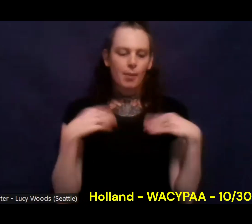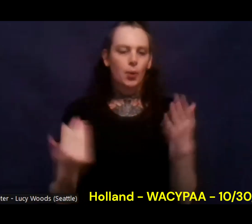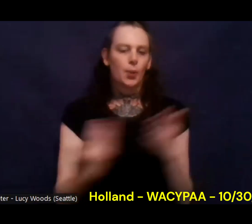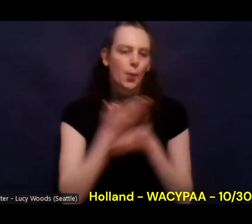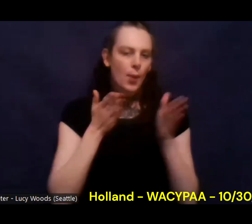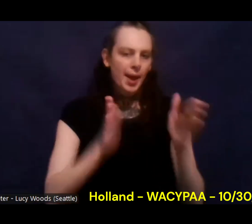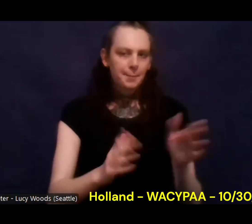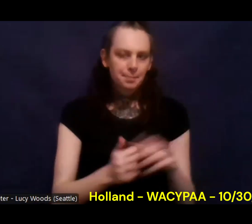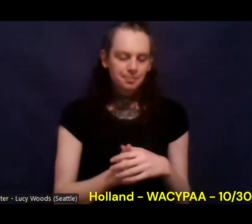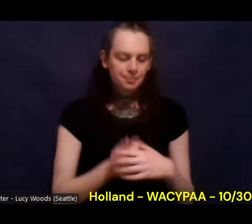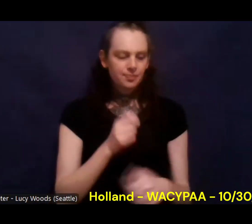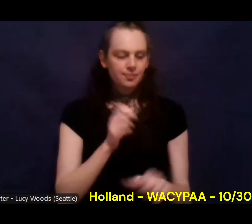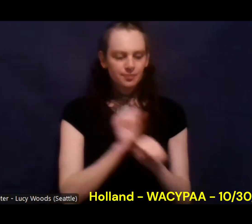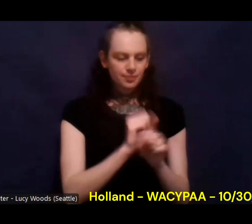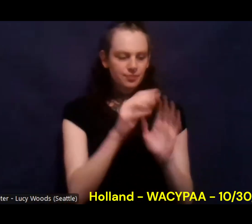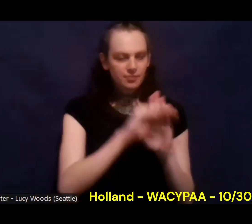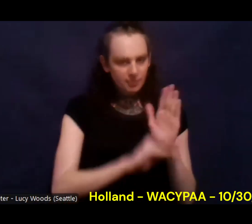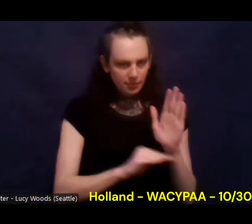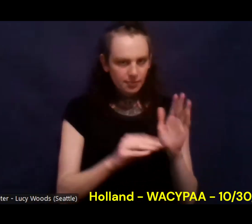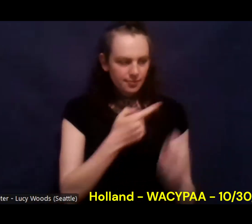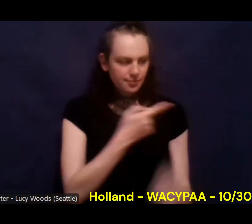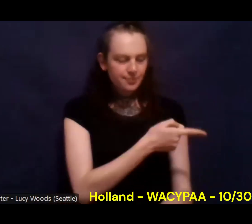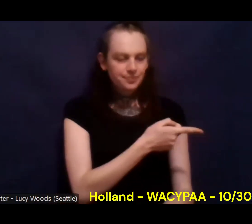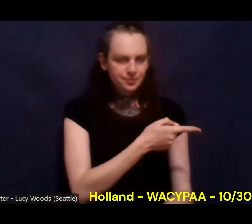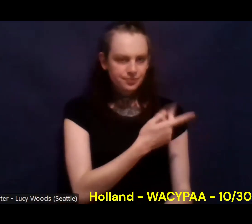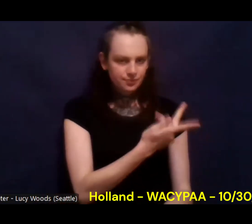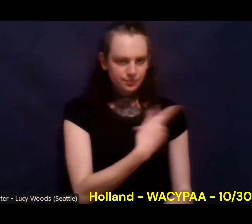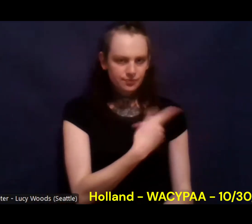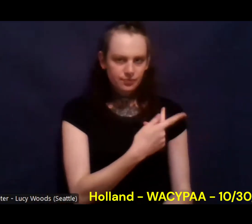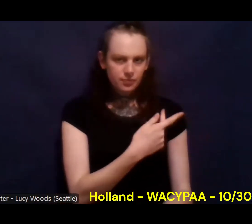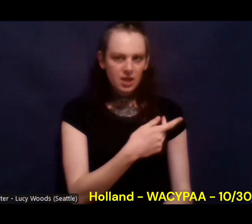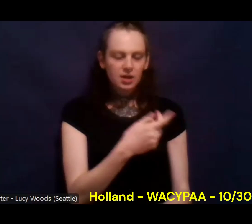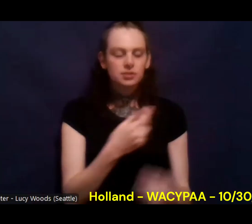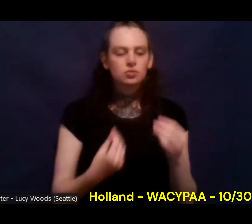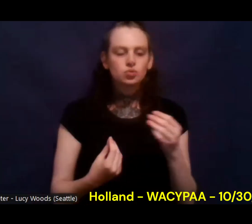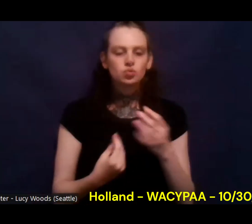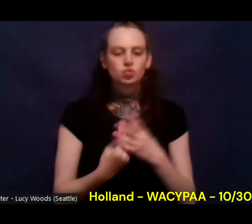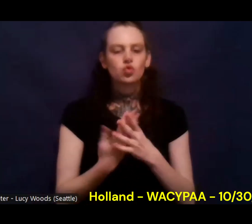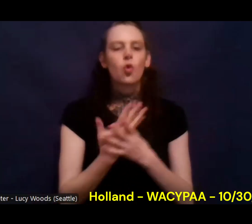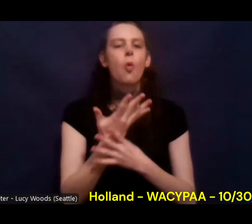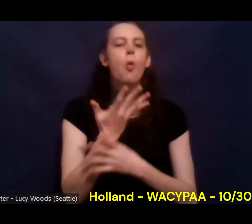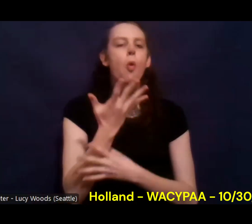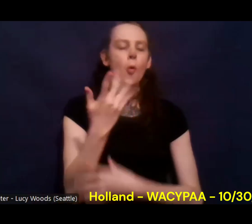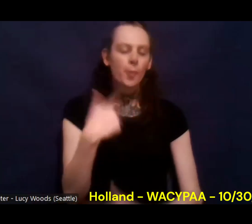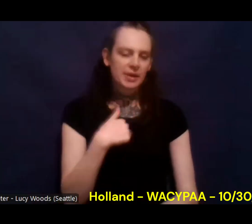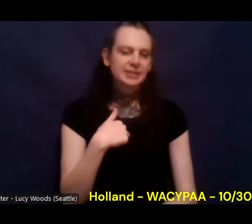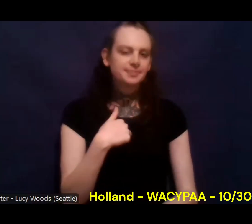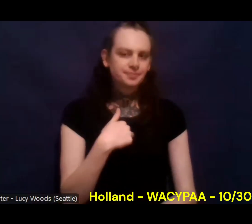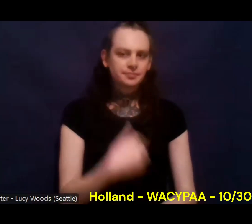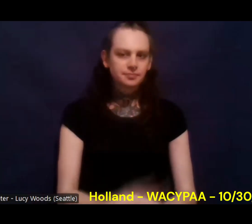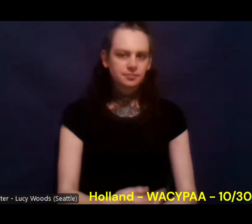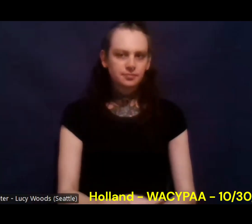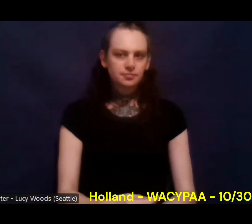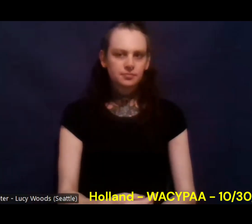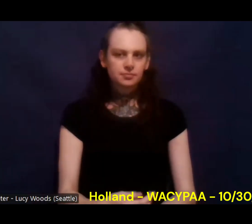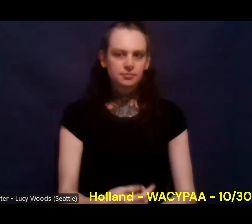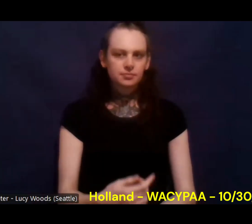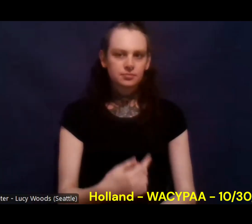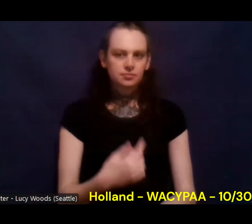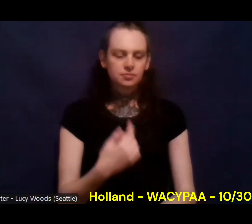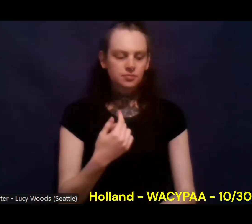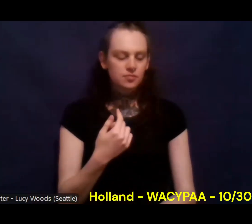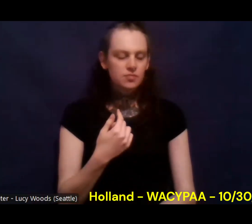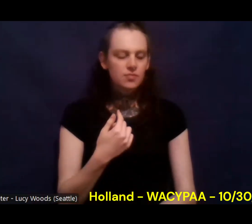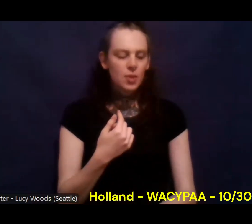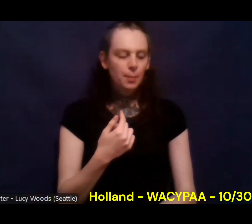grueling process in the sense that it was just a lot of like me getting out of my own way. So he would